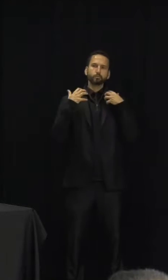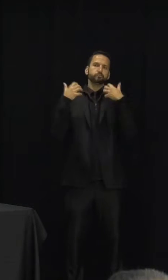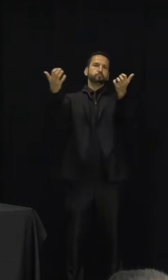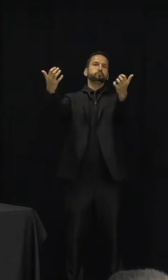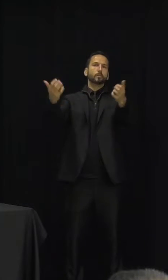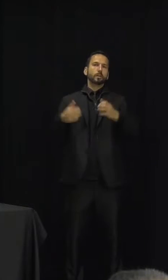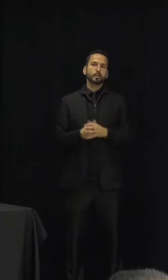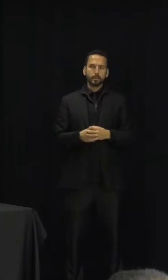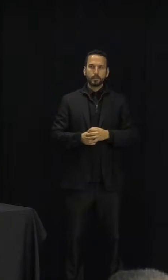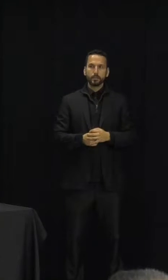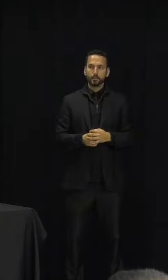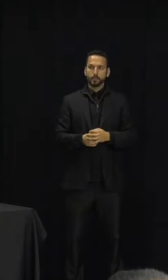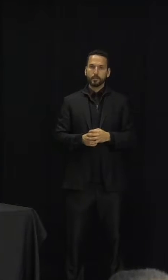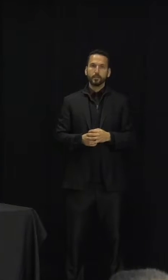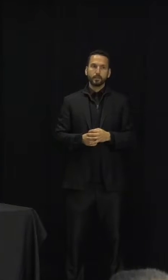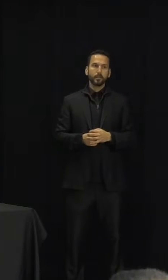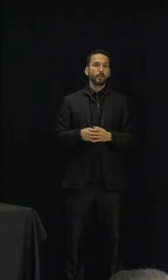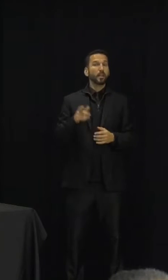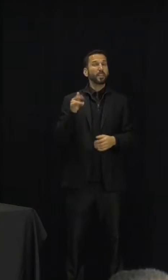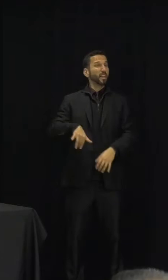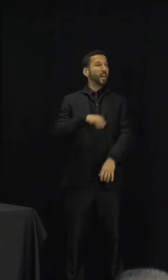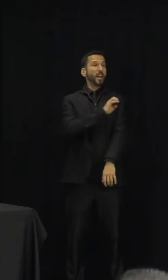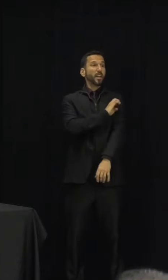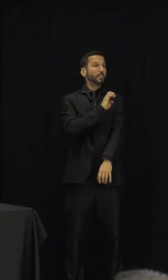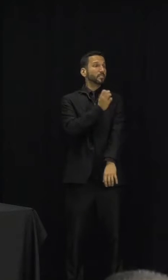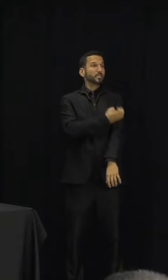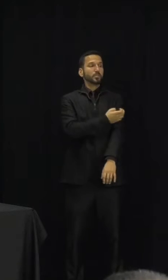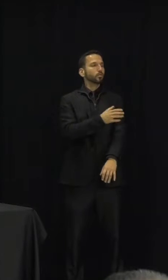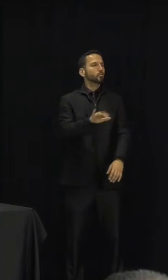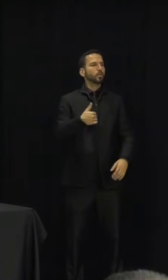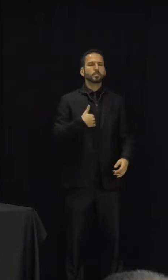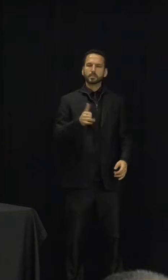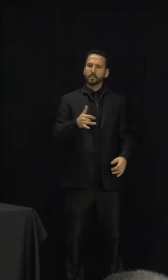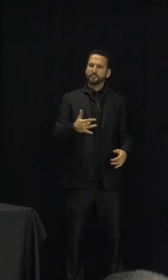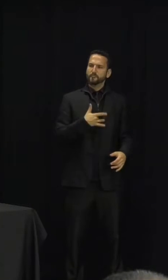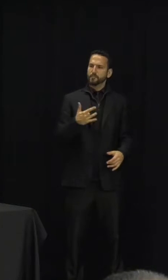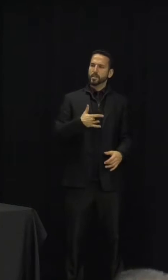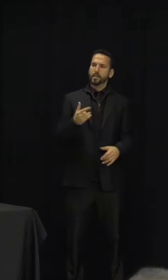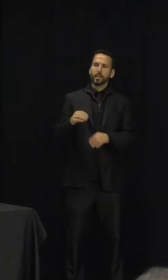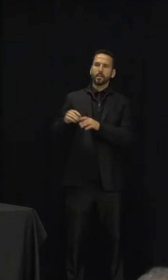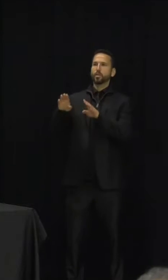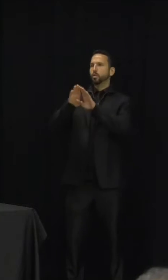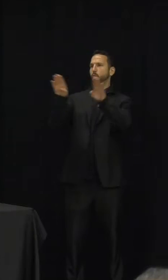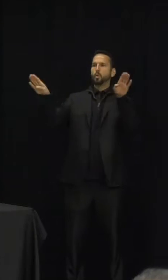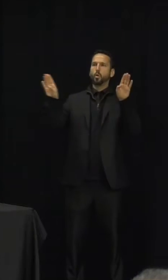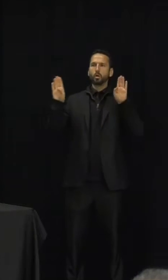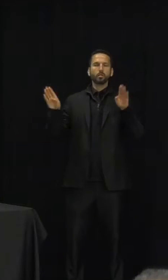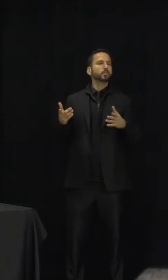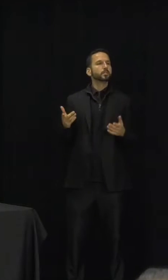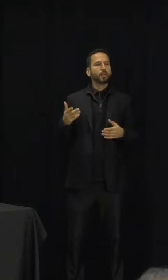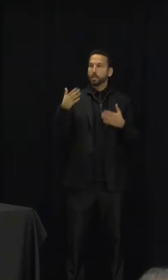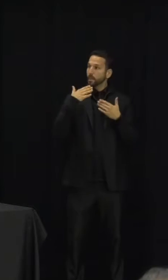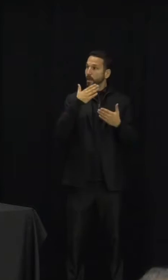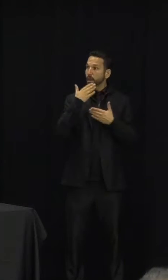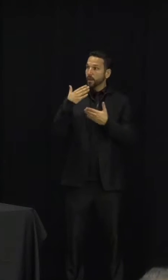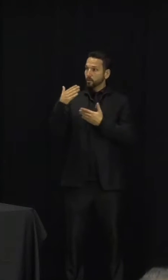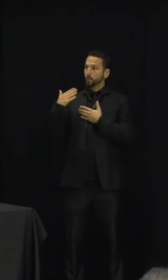And if I had the opportunity to go one-on-one with Henry Louis Gates, and maybe I'd bring Alice along for